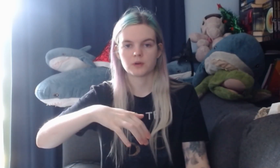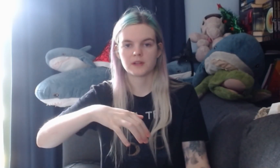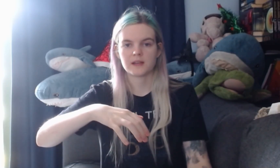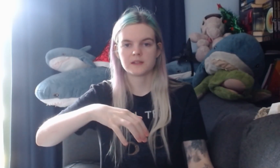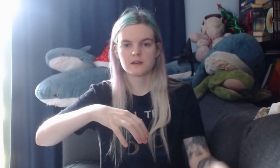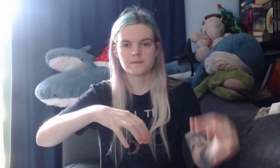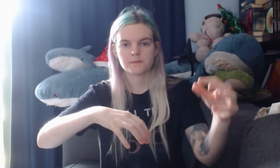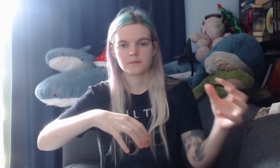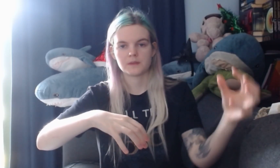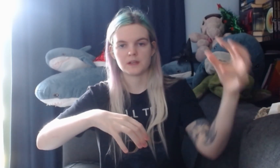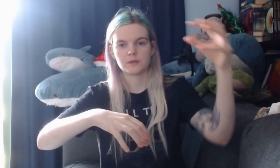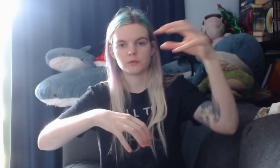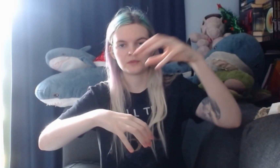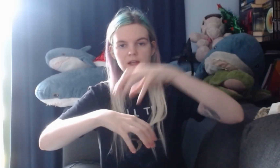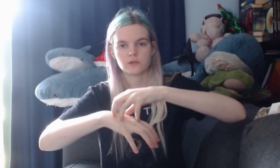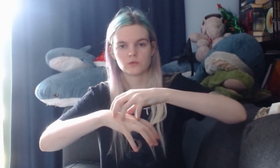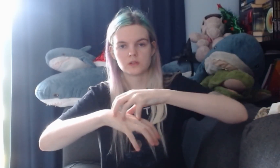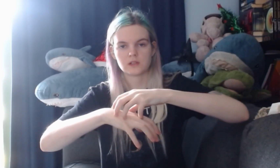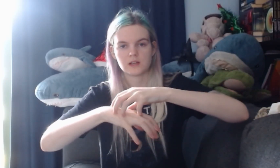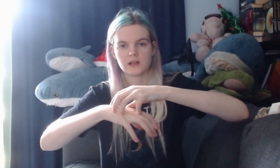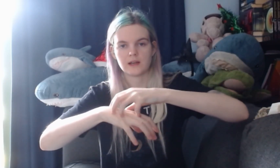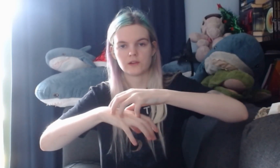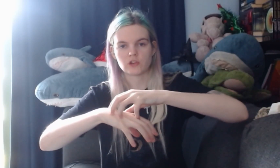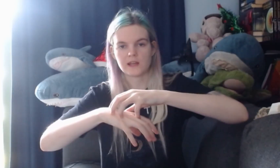hand here, then you move the hand to it and shake it.